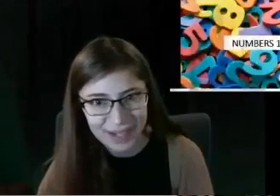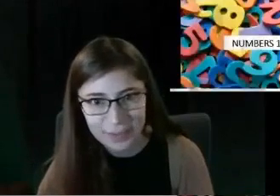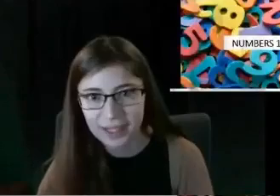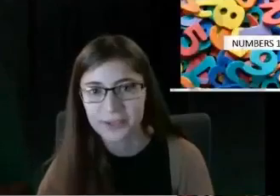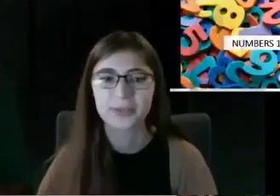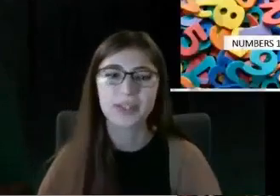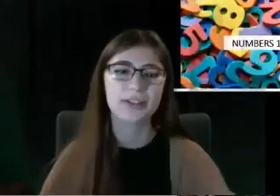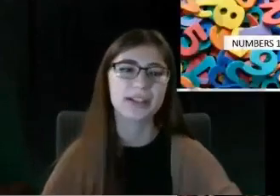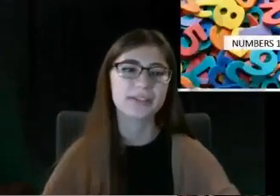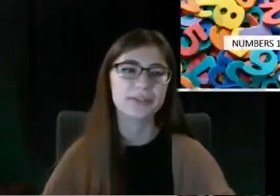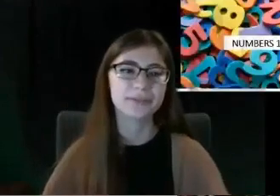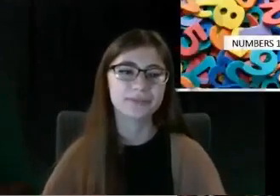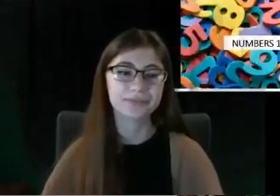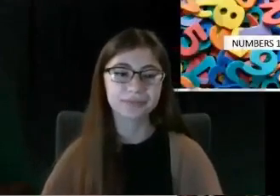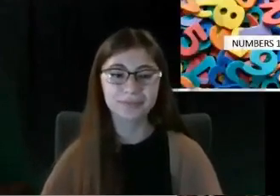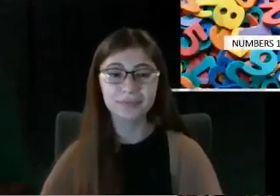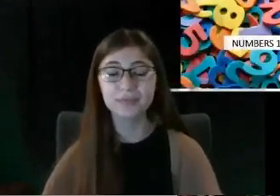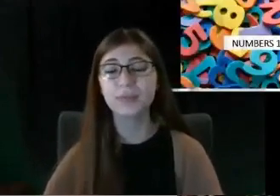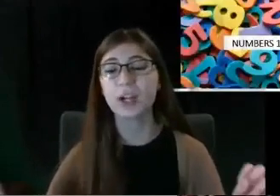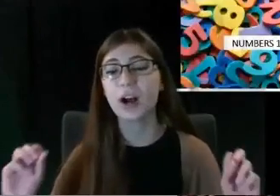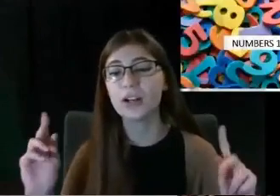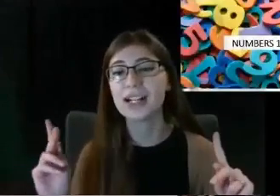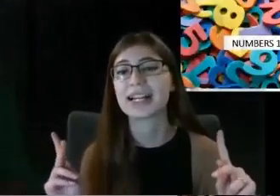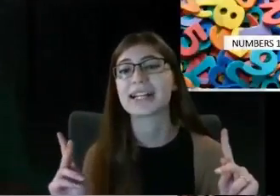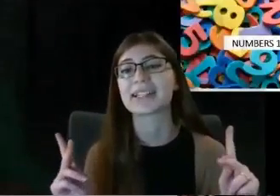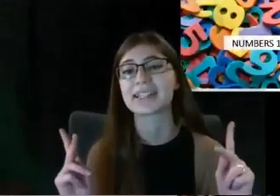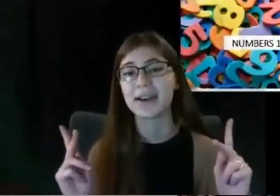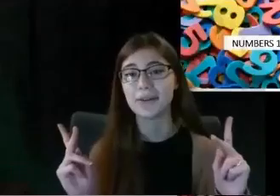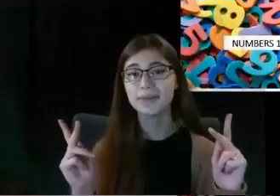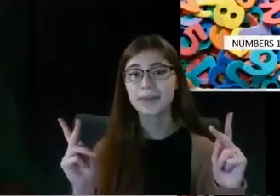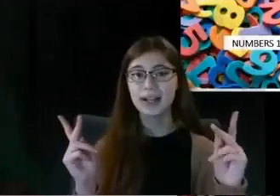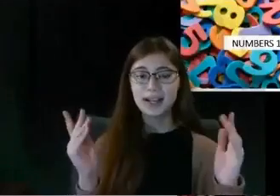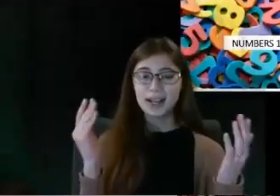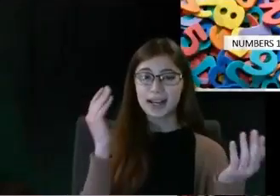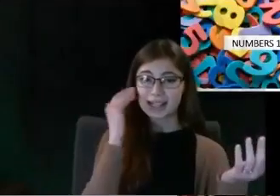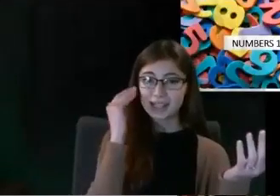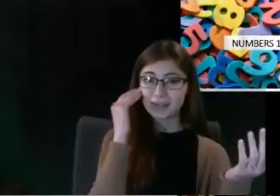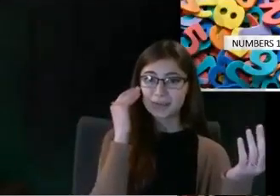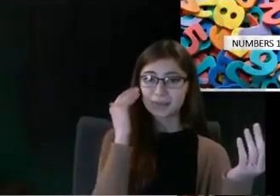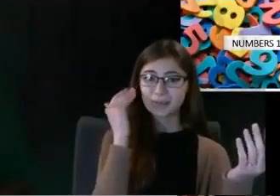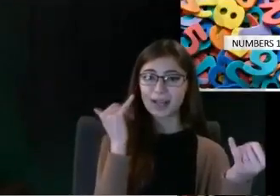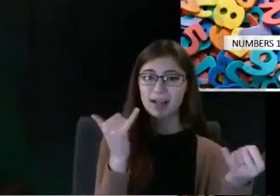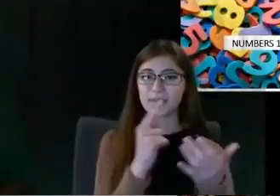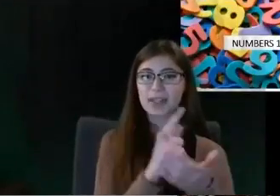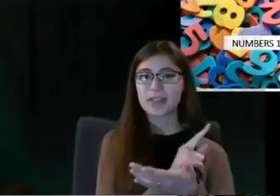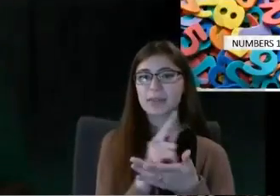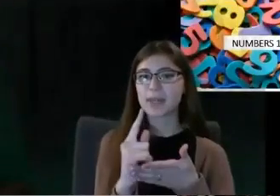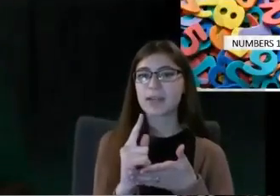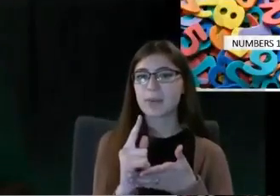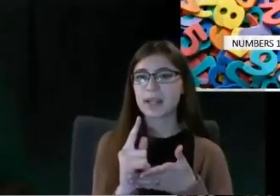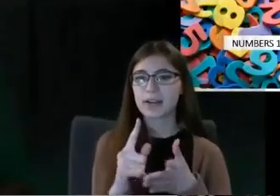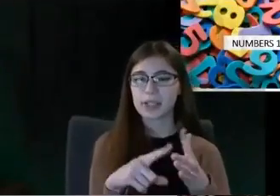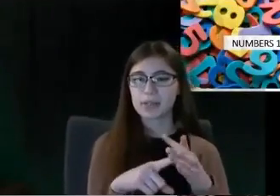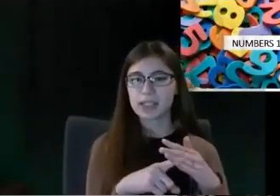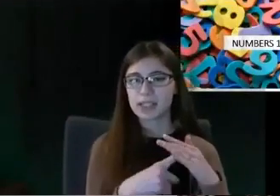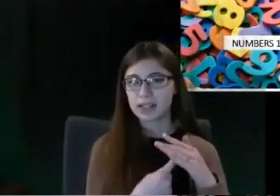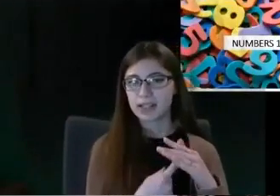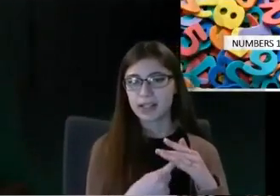There we go. Okay, great. All right, guys. So, as you know, this week we are going to be starting